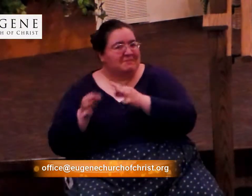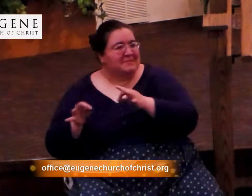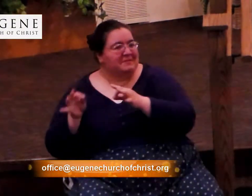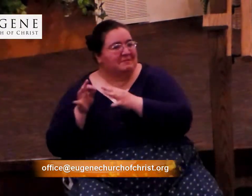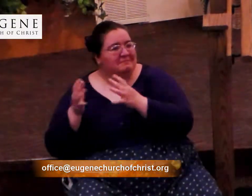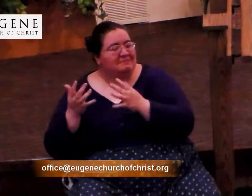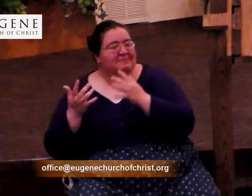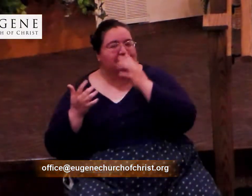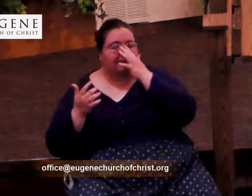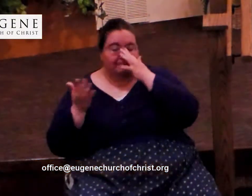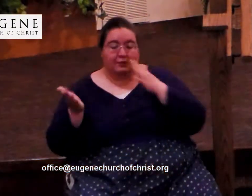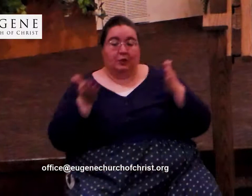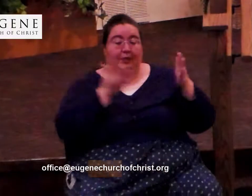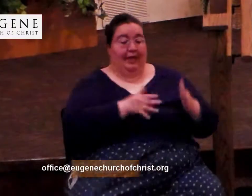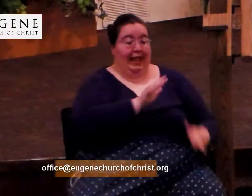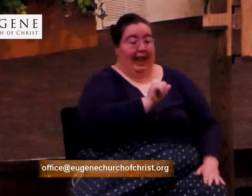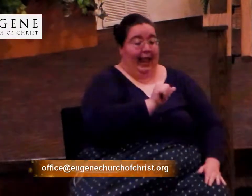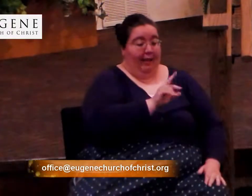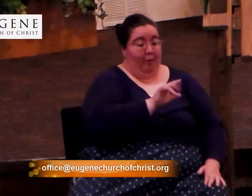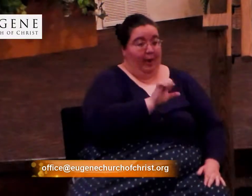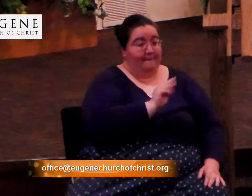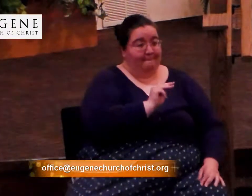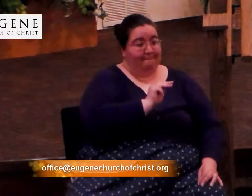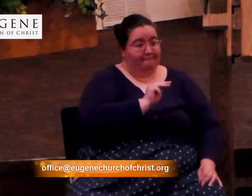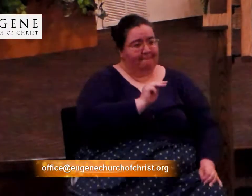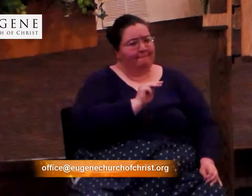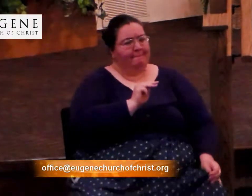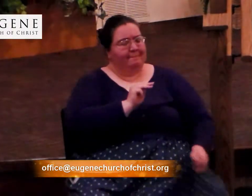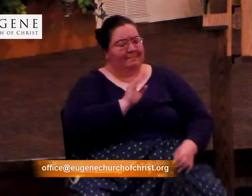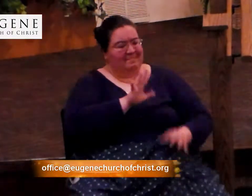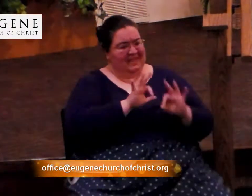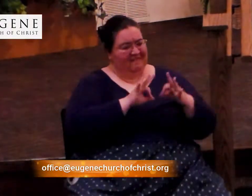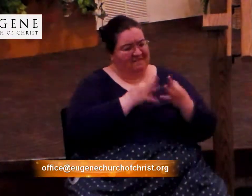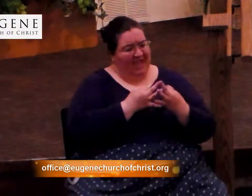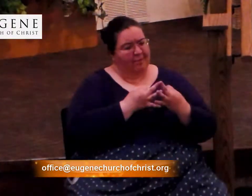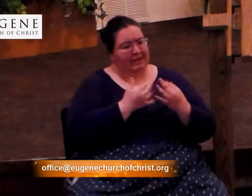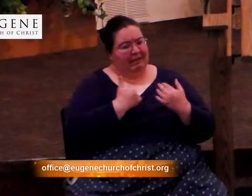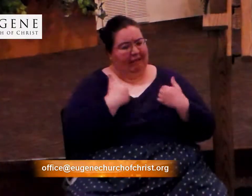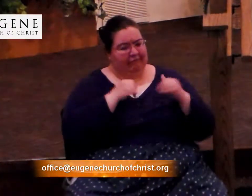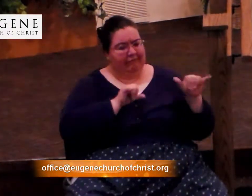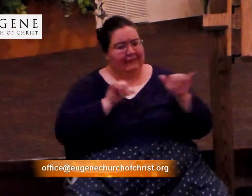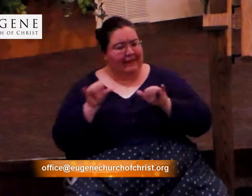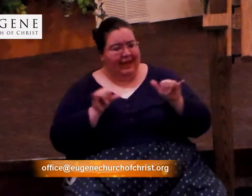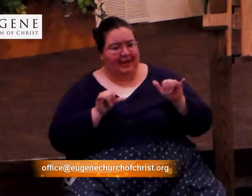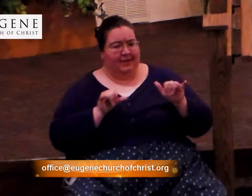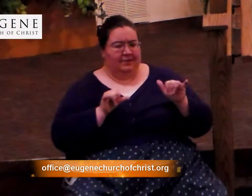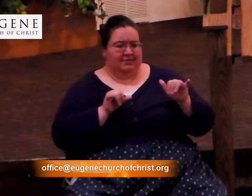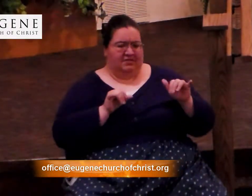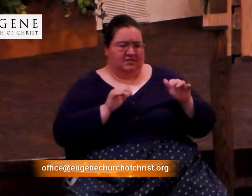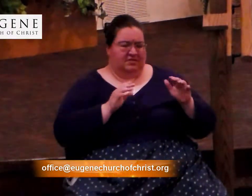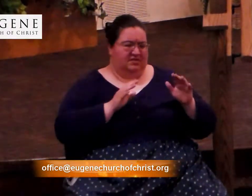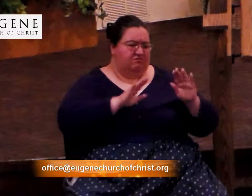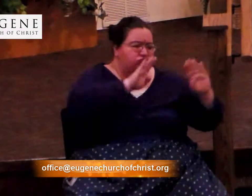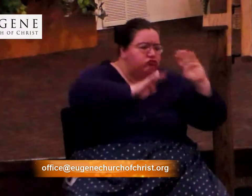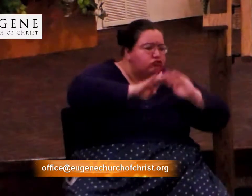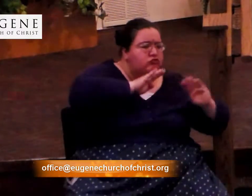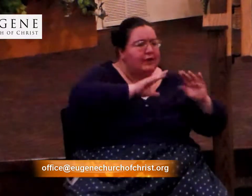them is an amicable separation, but at the same time, the frustrations that led to that, he sees family who is in